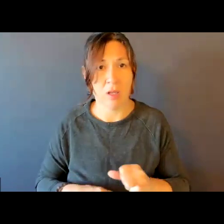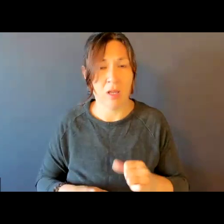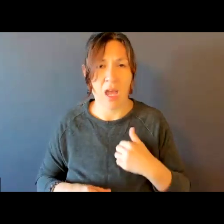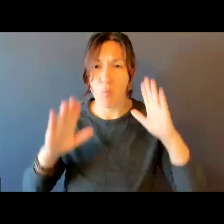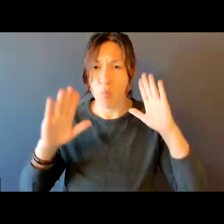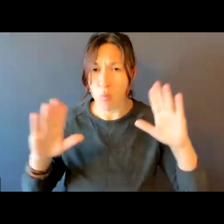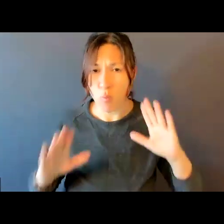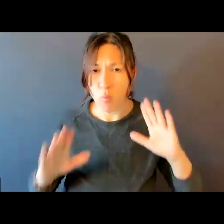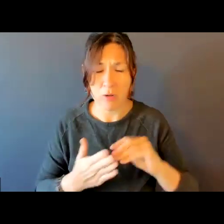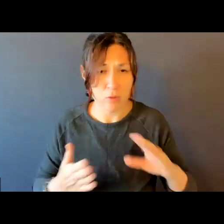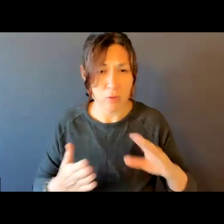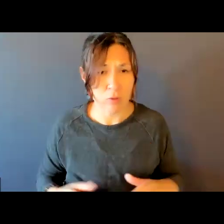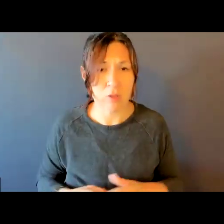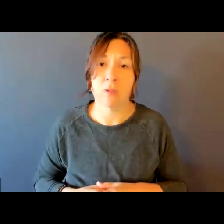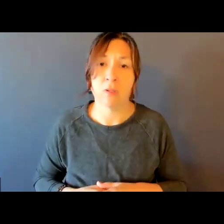students,